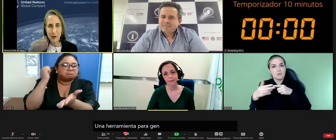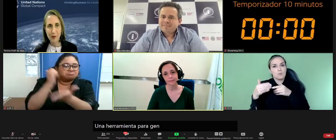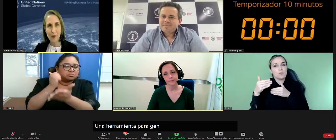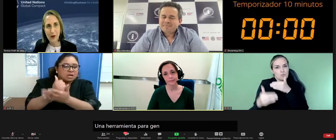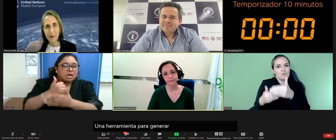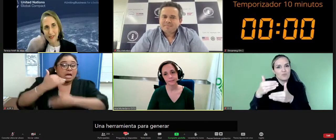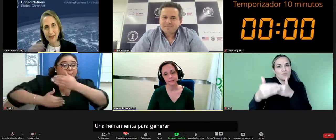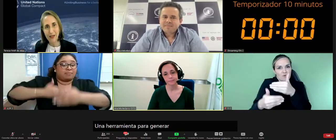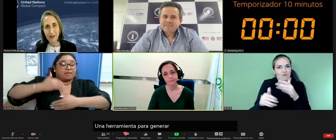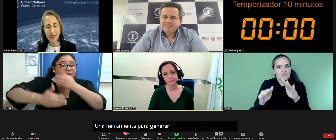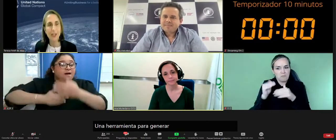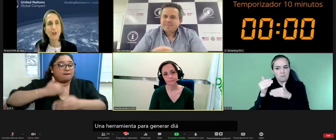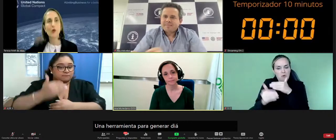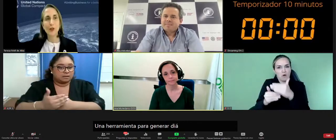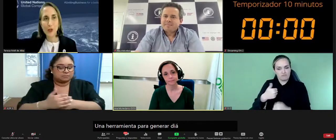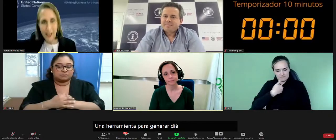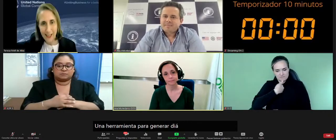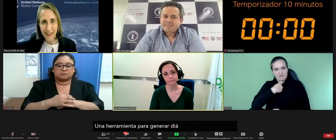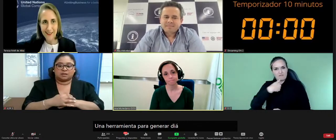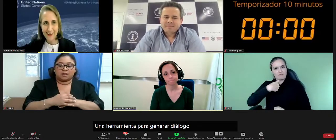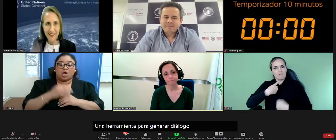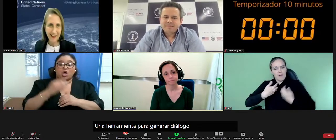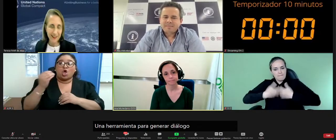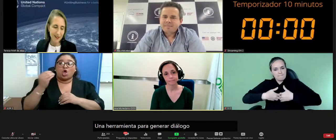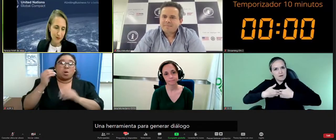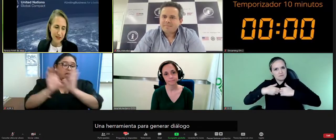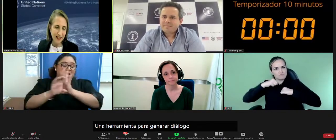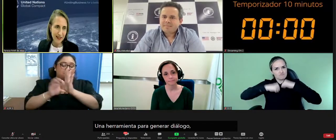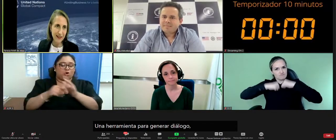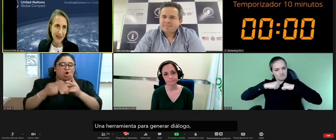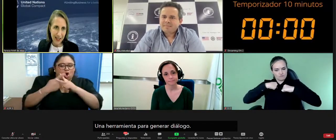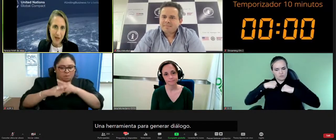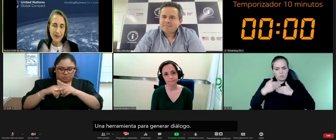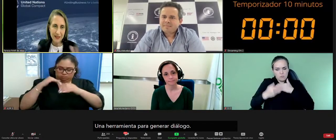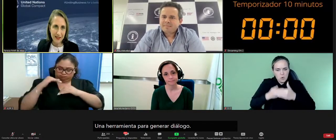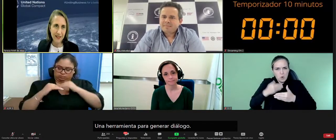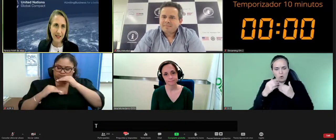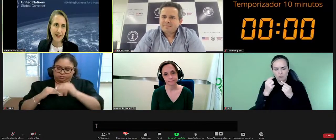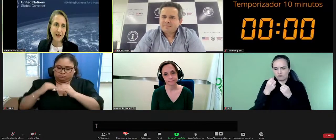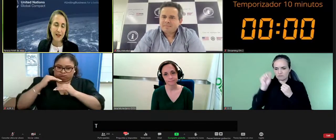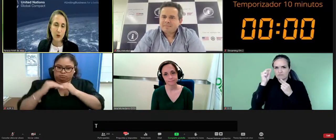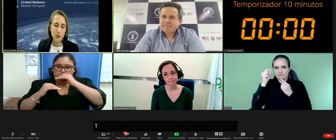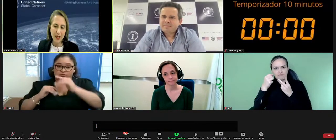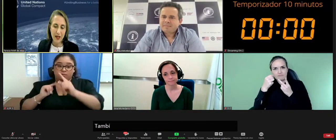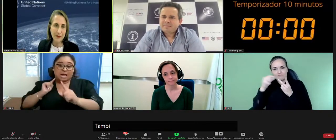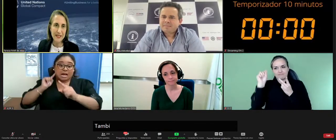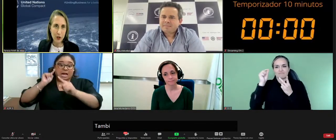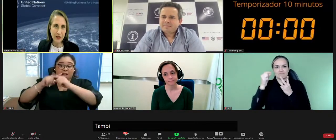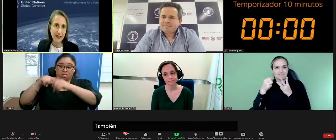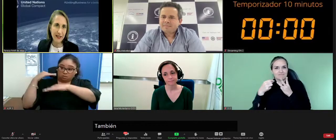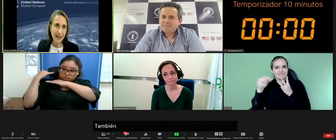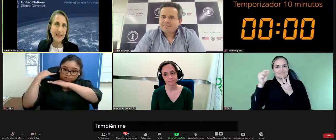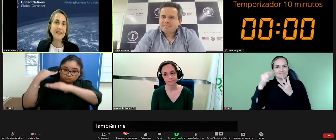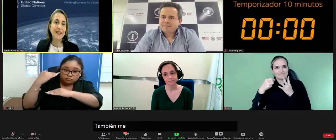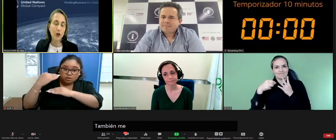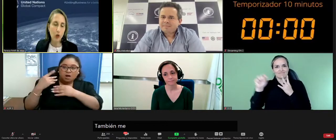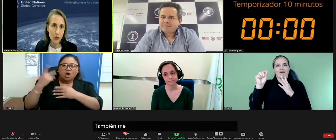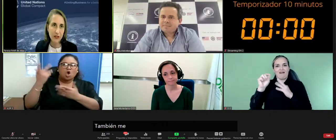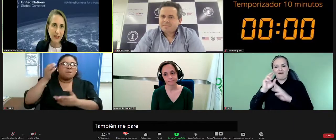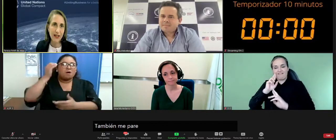progressive tool a little bit little the company will move forward and then once they